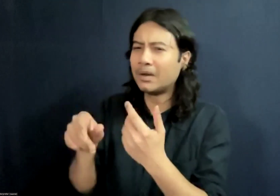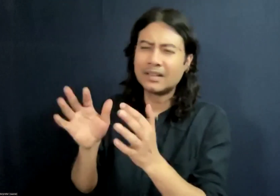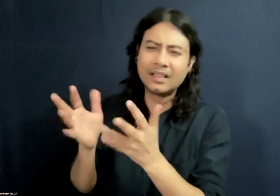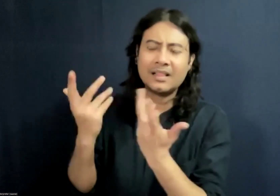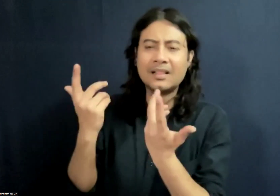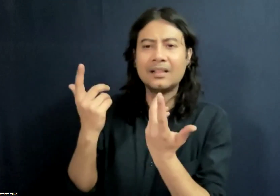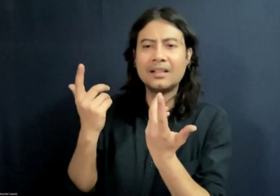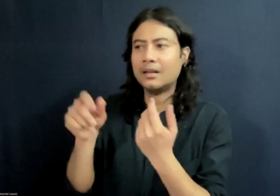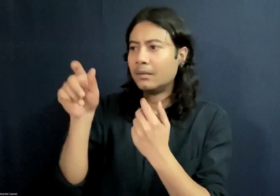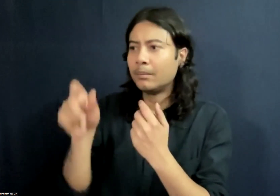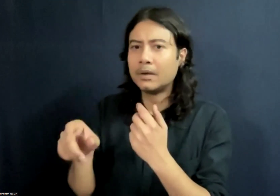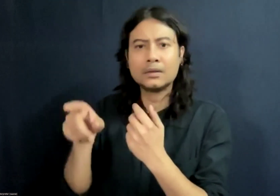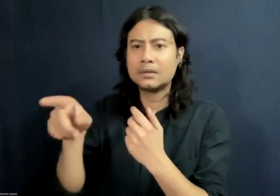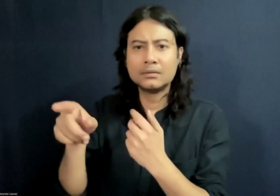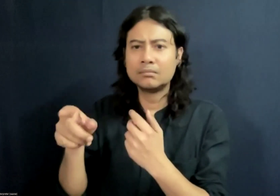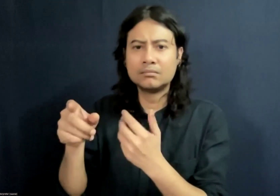qualified for charity.